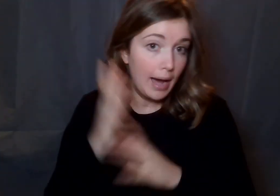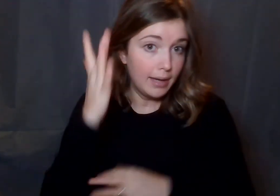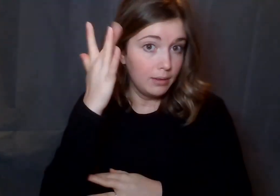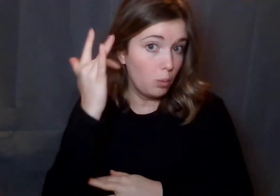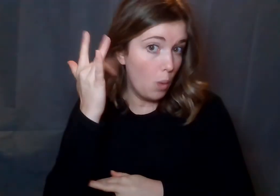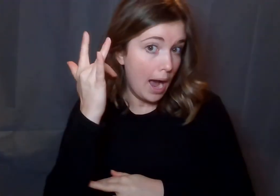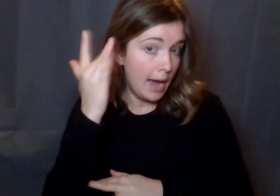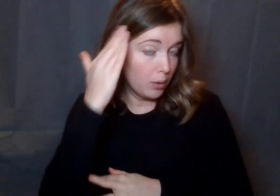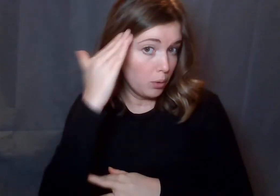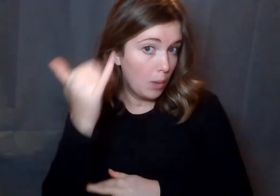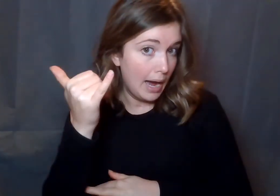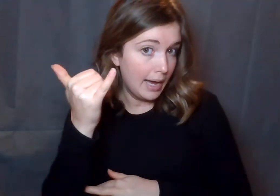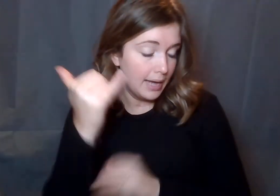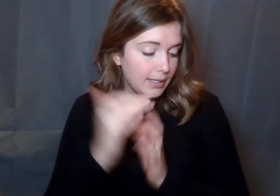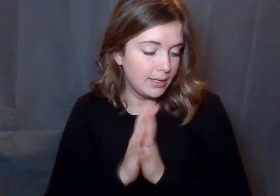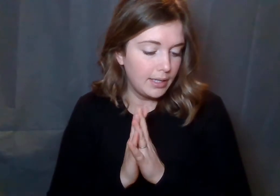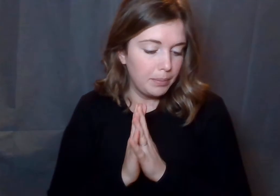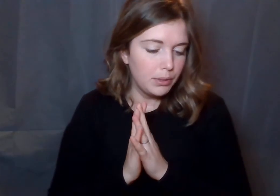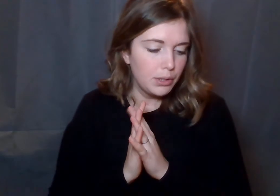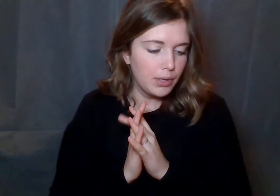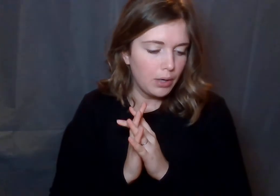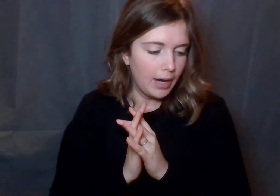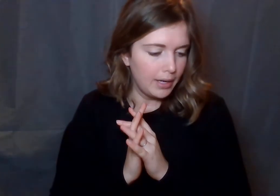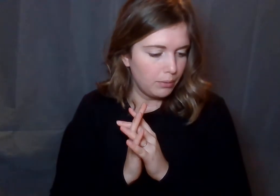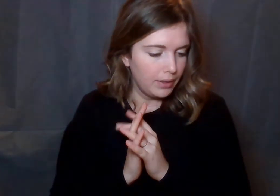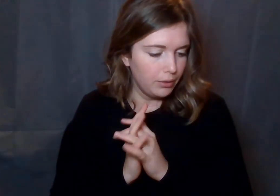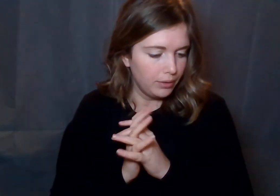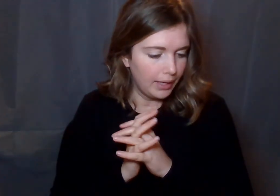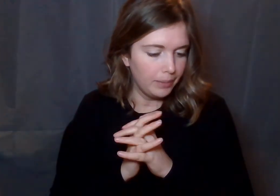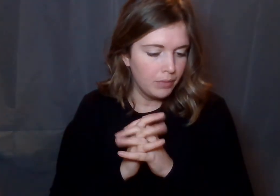why, or why as the example, so you can go ahead and read through there.